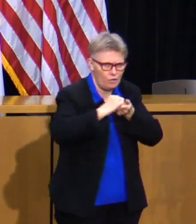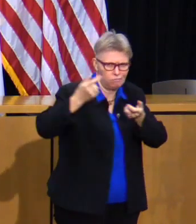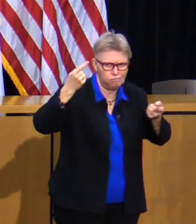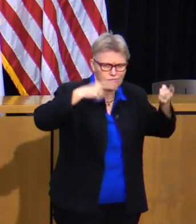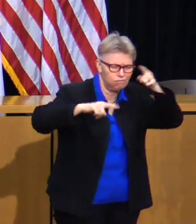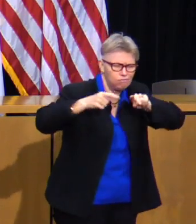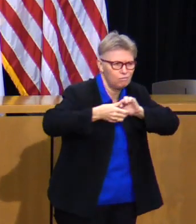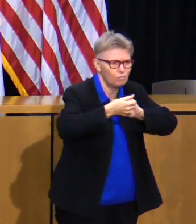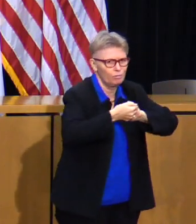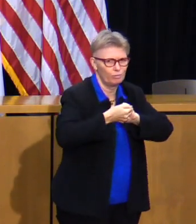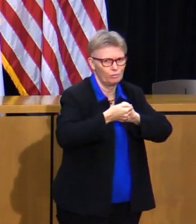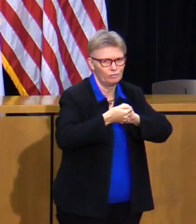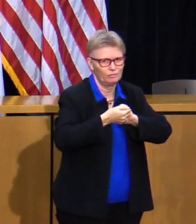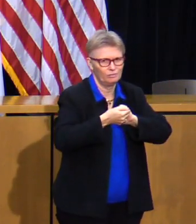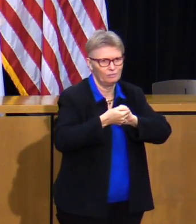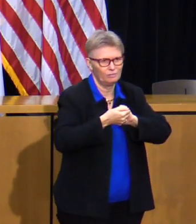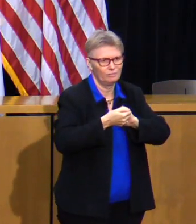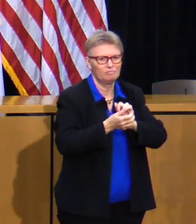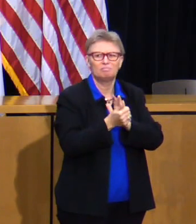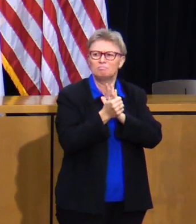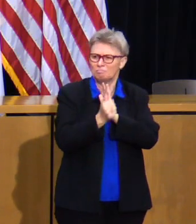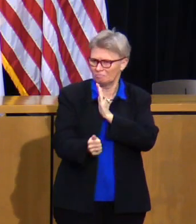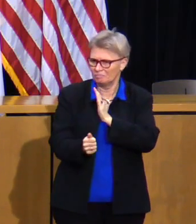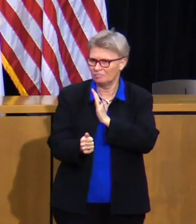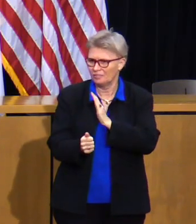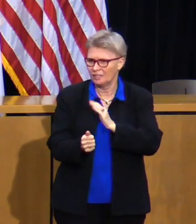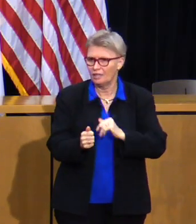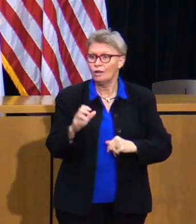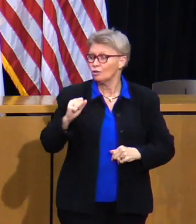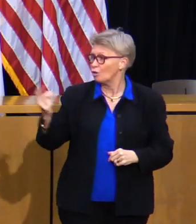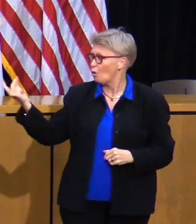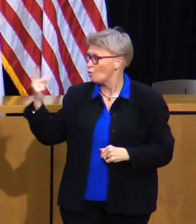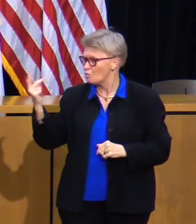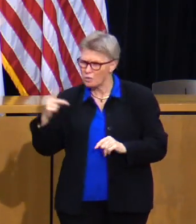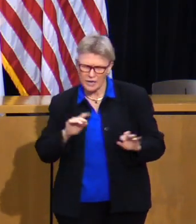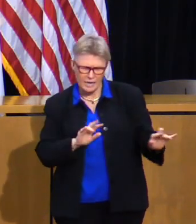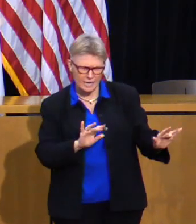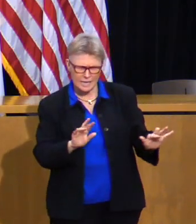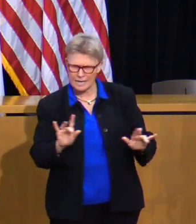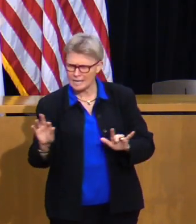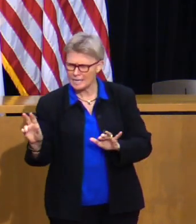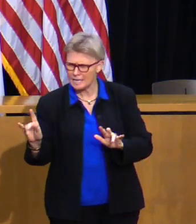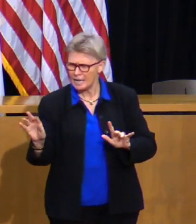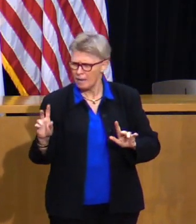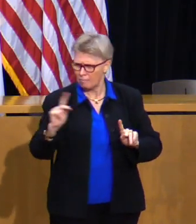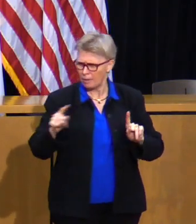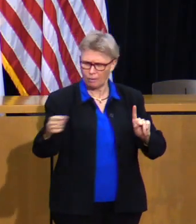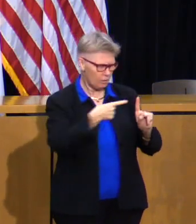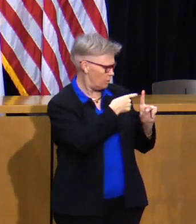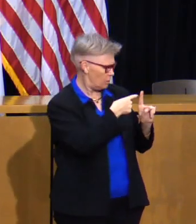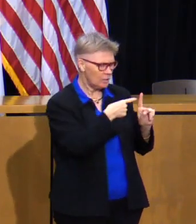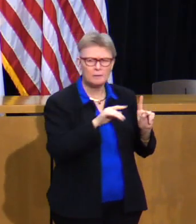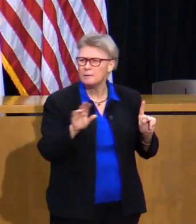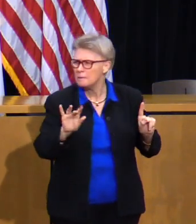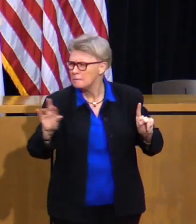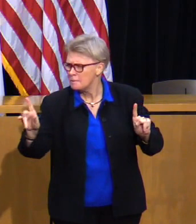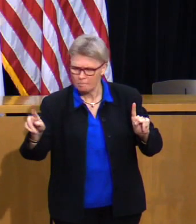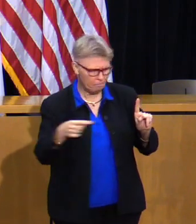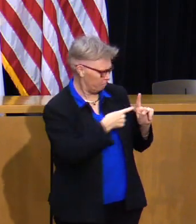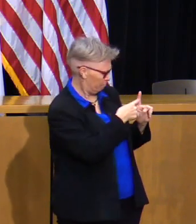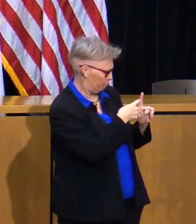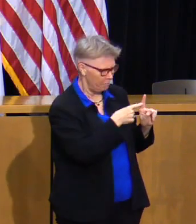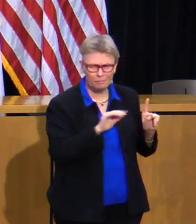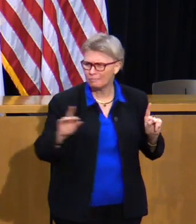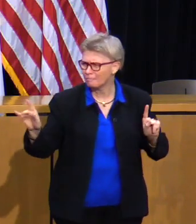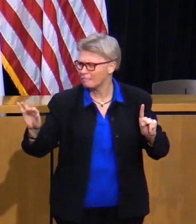our deliberative process, we heard over and over again that Justice Wendlandt would be a fair and respected